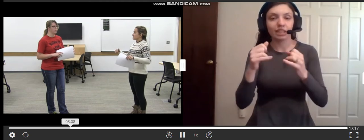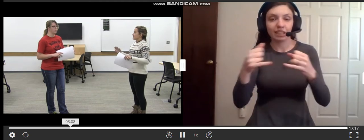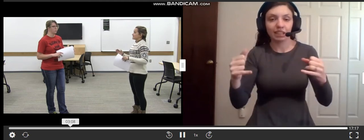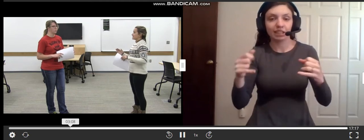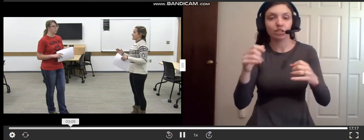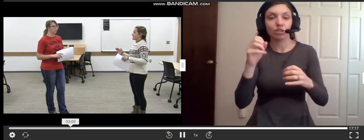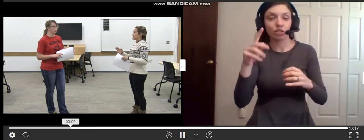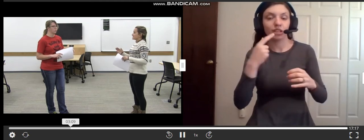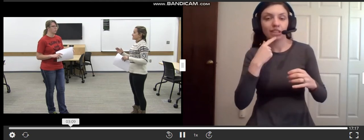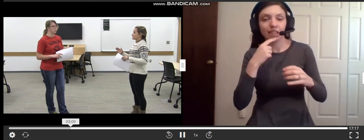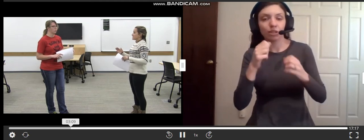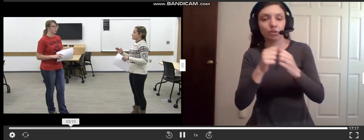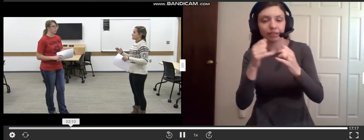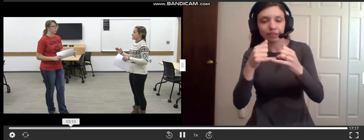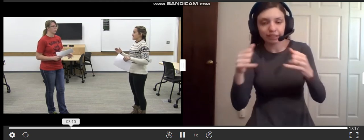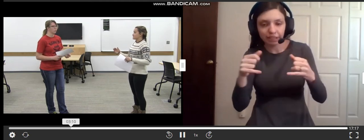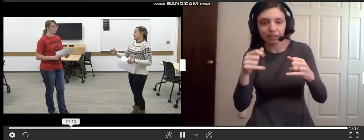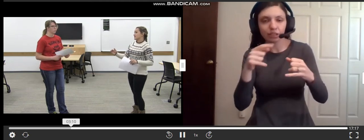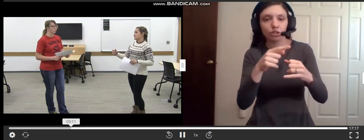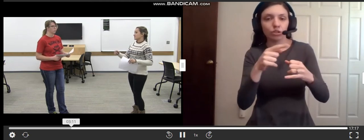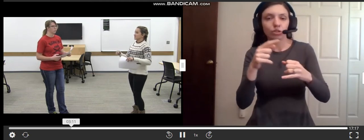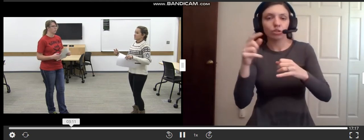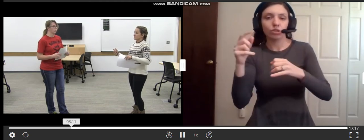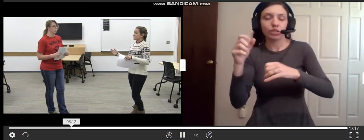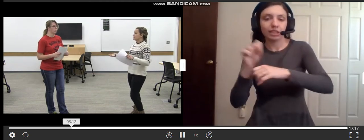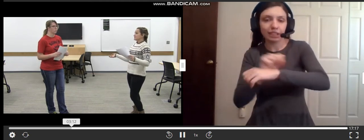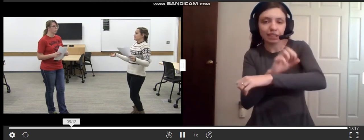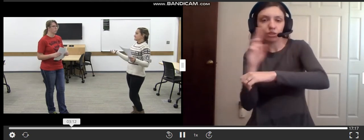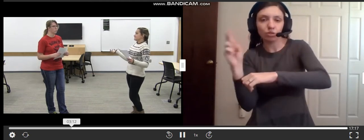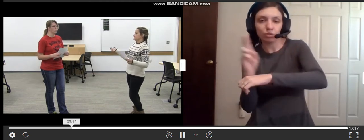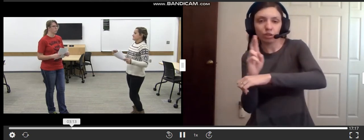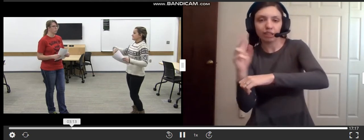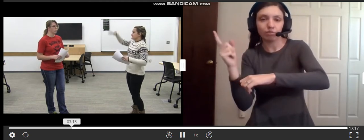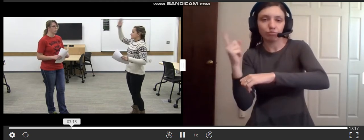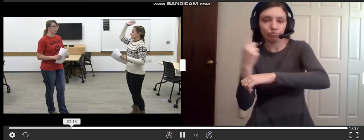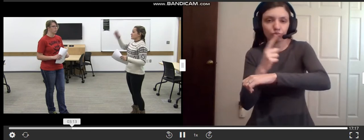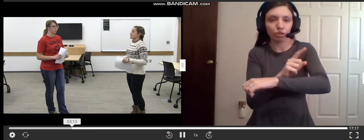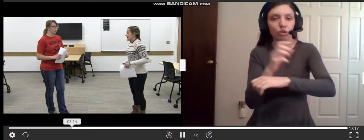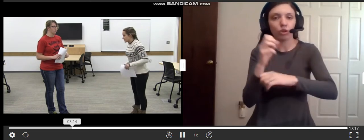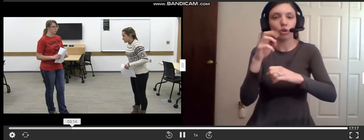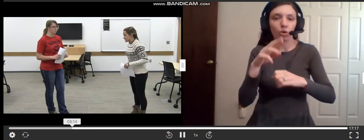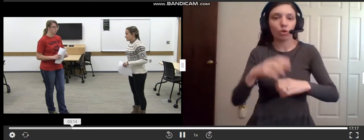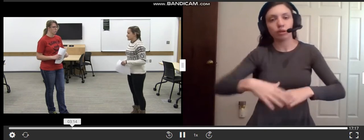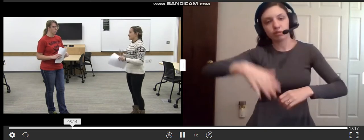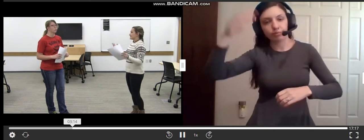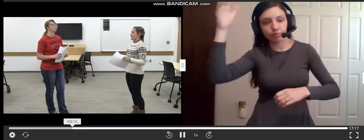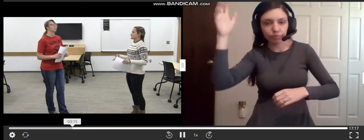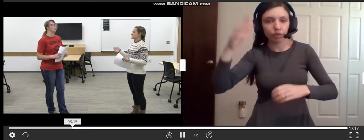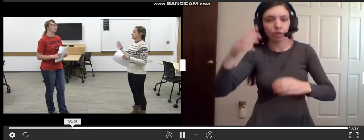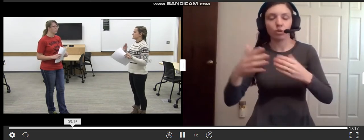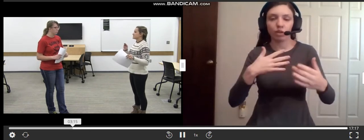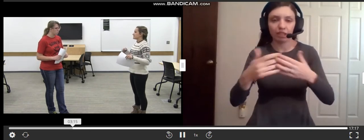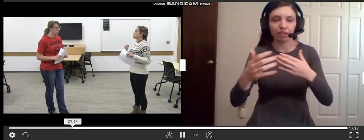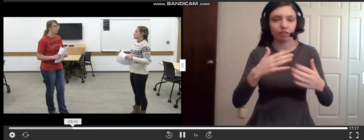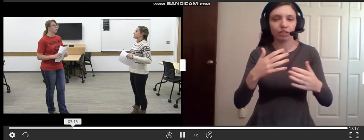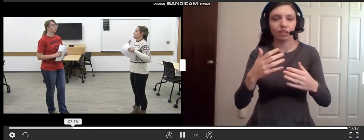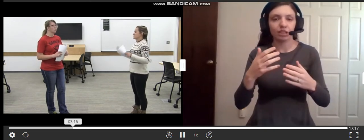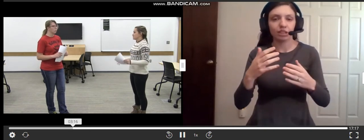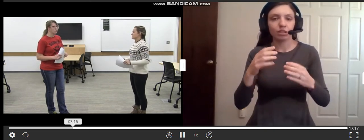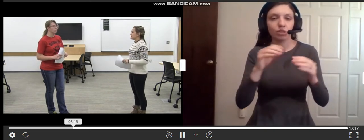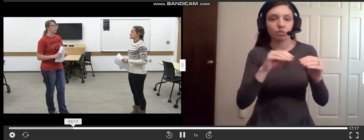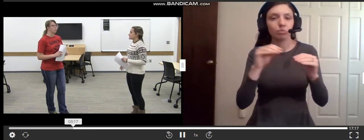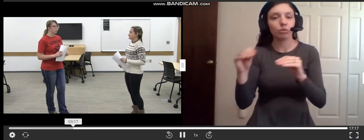this line you're going to enter from stage right, or you'll throw your hand up or something like that. So it's just